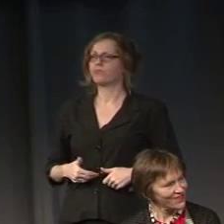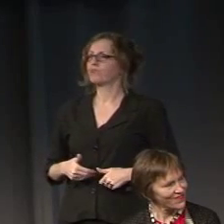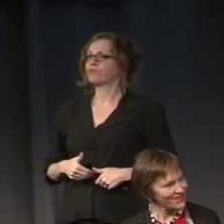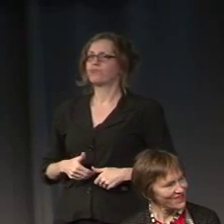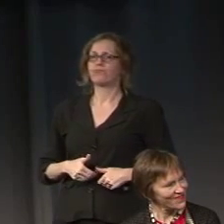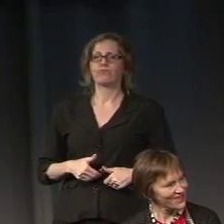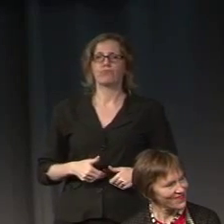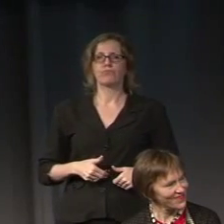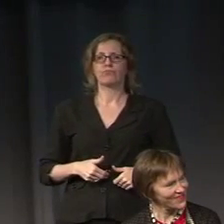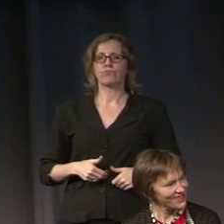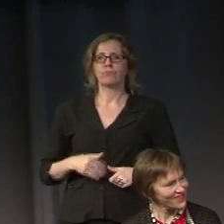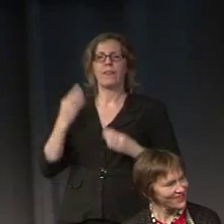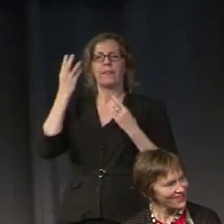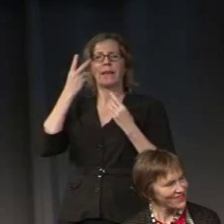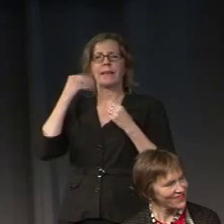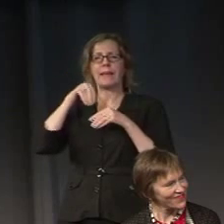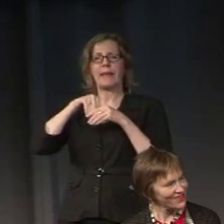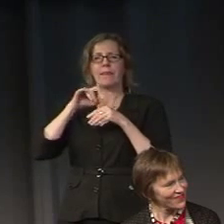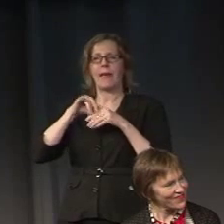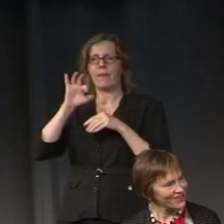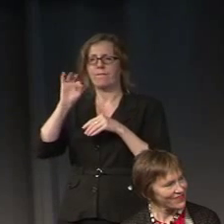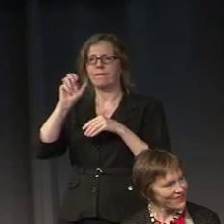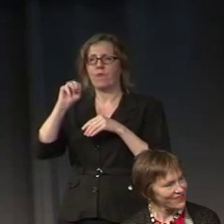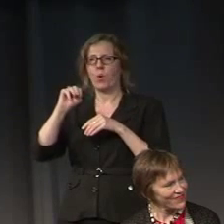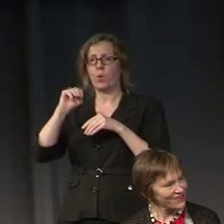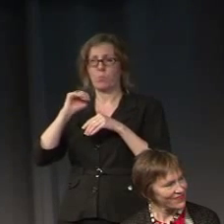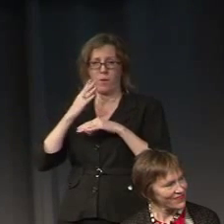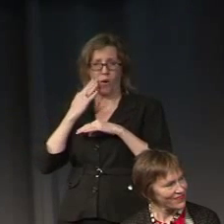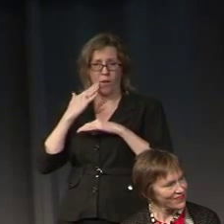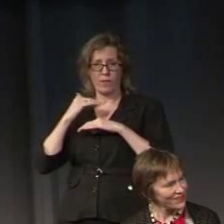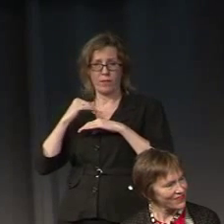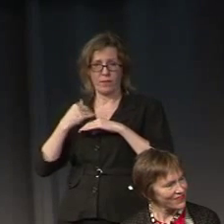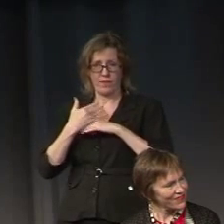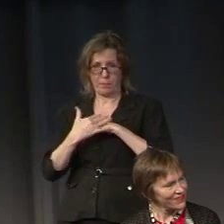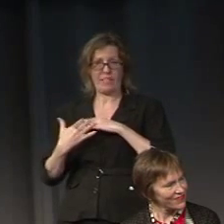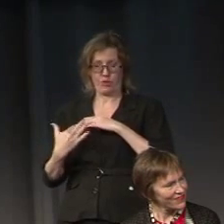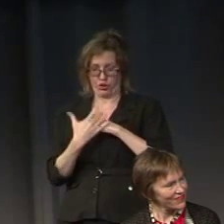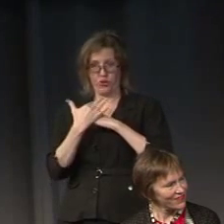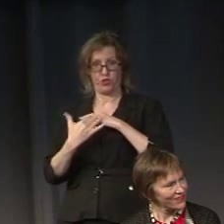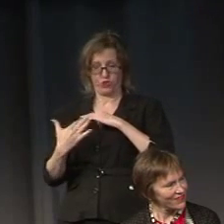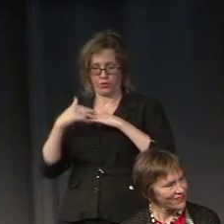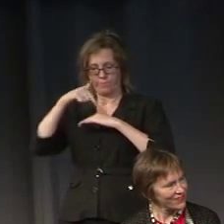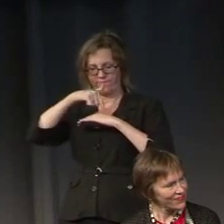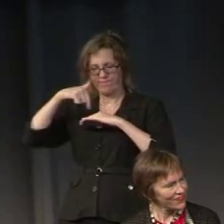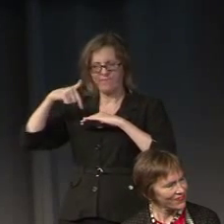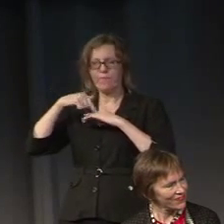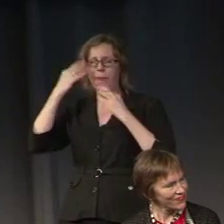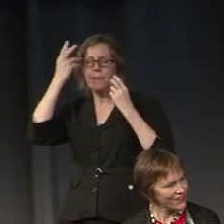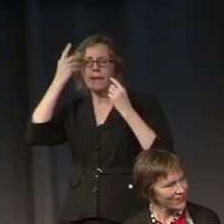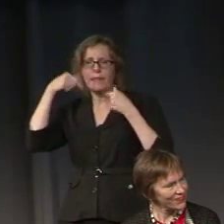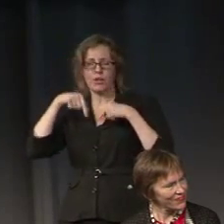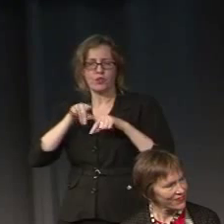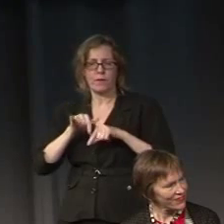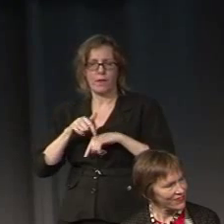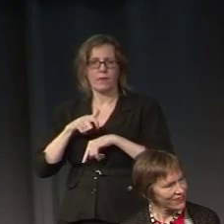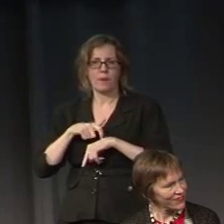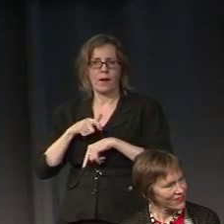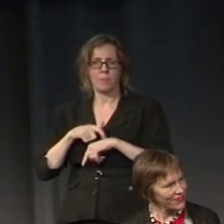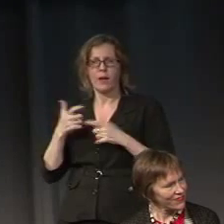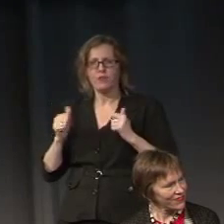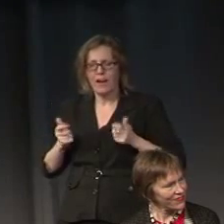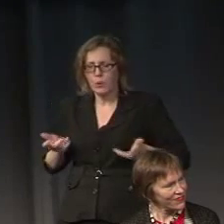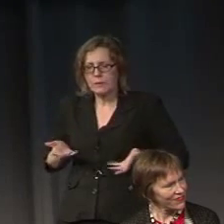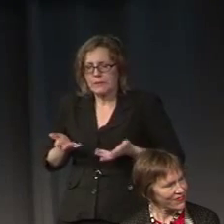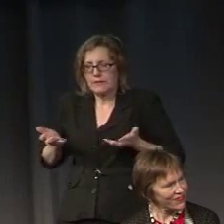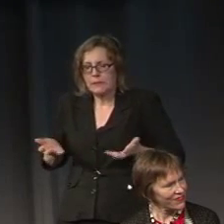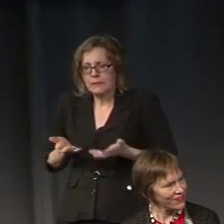foam. And it's maybe like I spend a lot of time just trying to cultivate that state